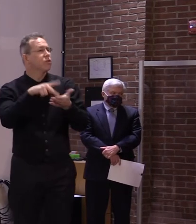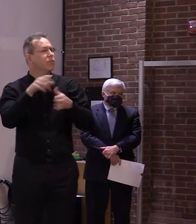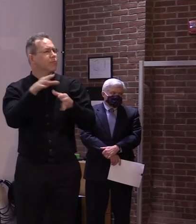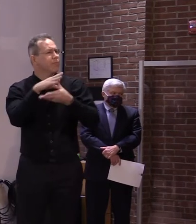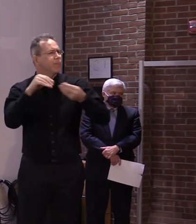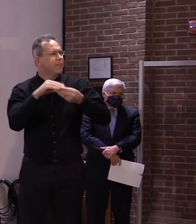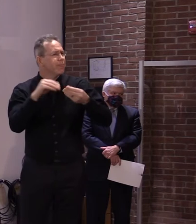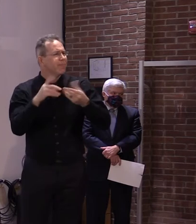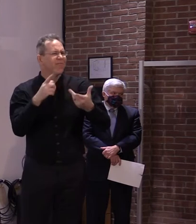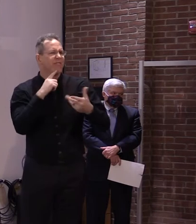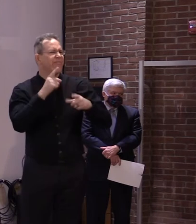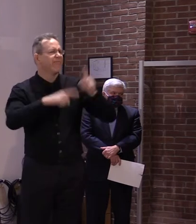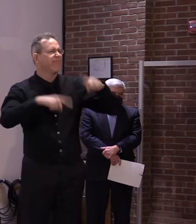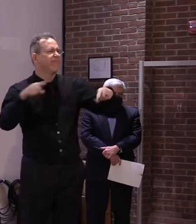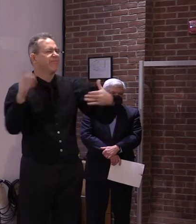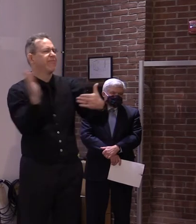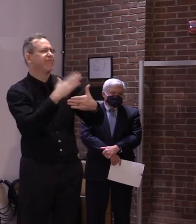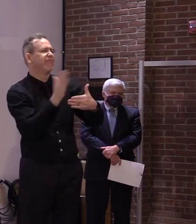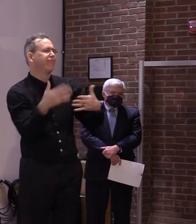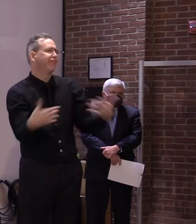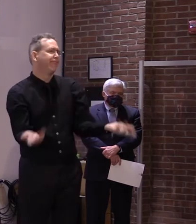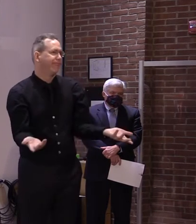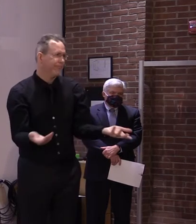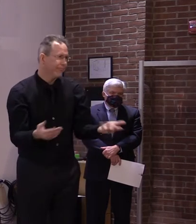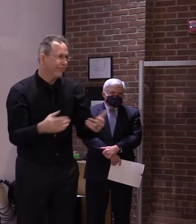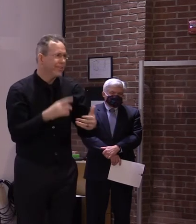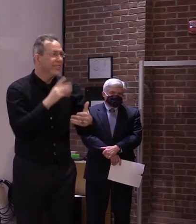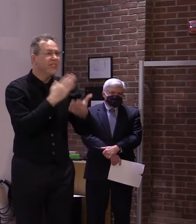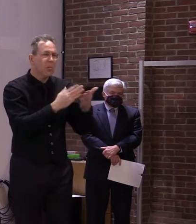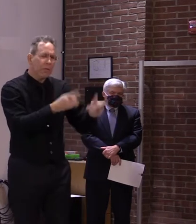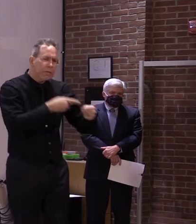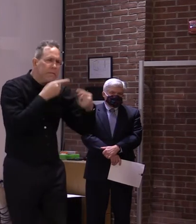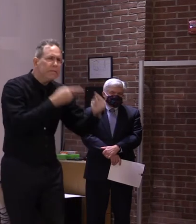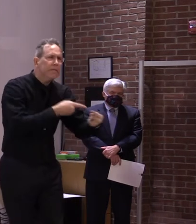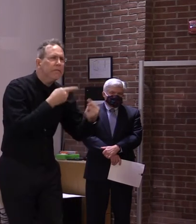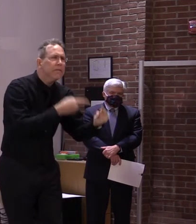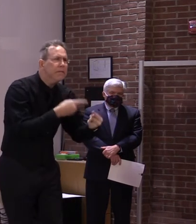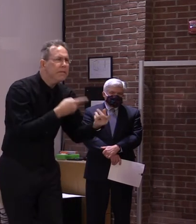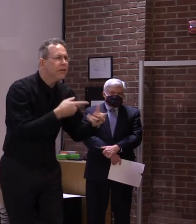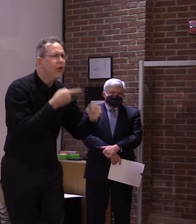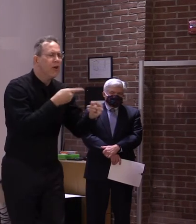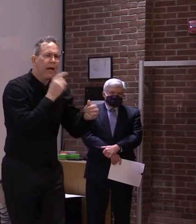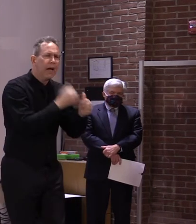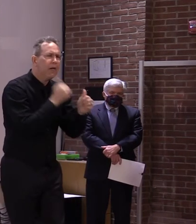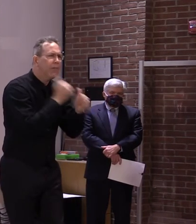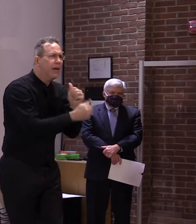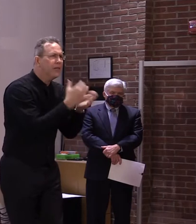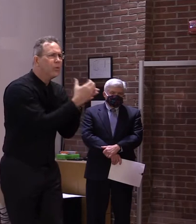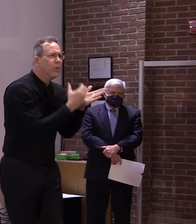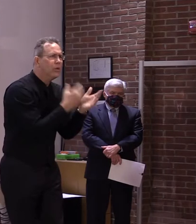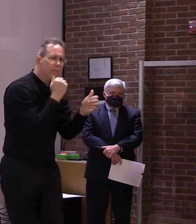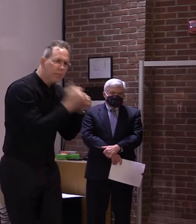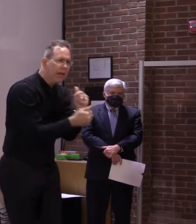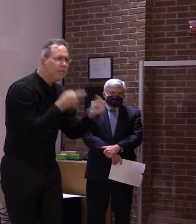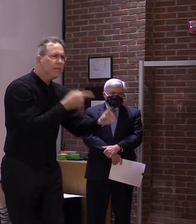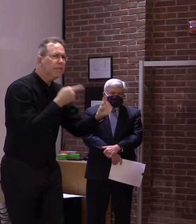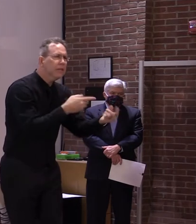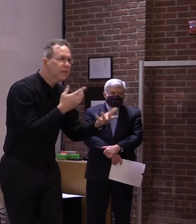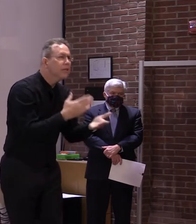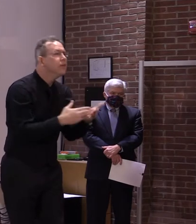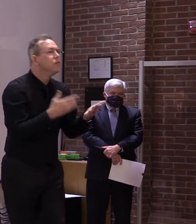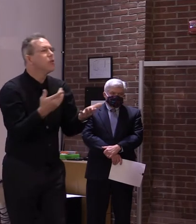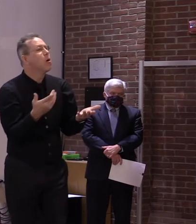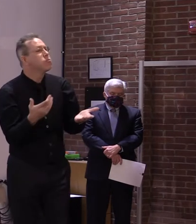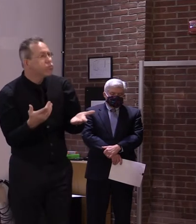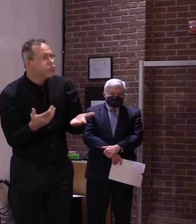outcomes we have more students who are struggling not passing courses or in credits than in a normal year we have more students who are